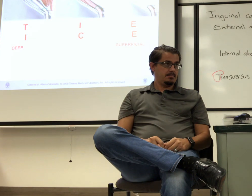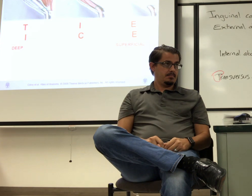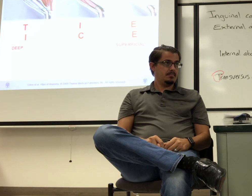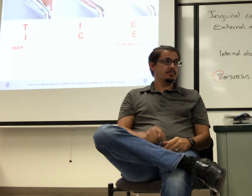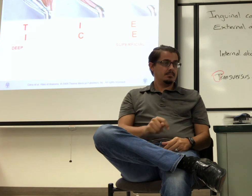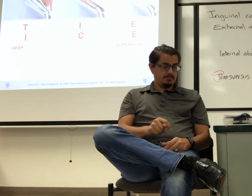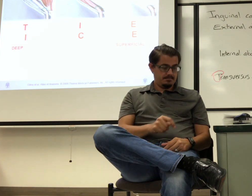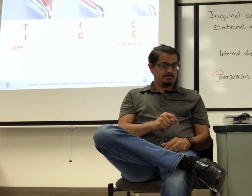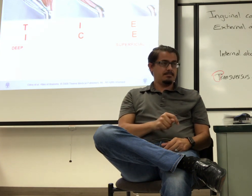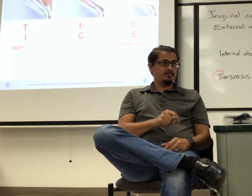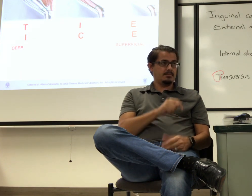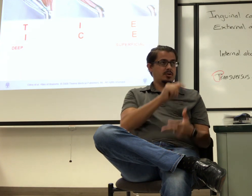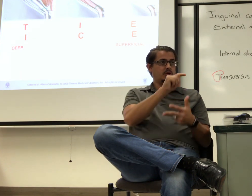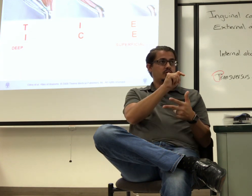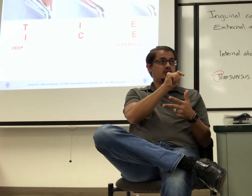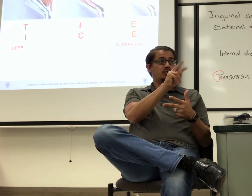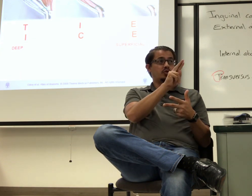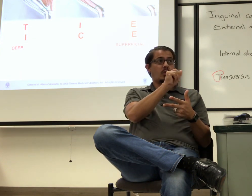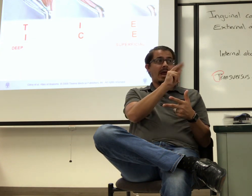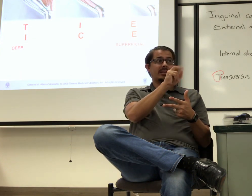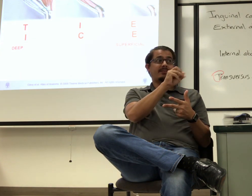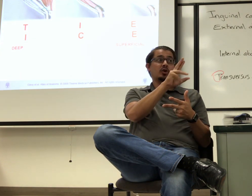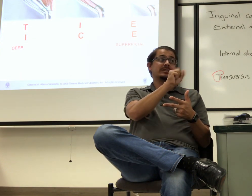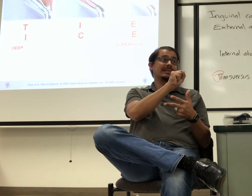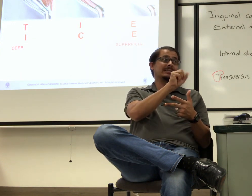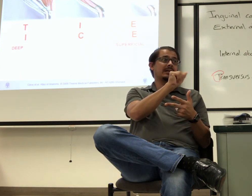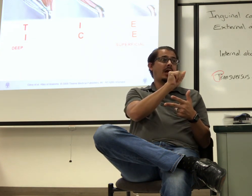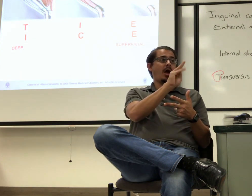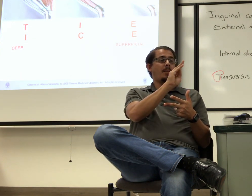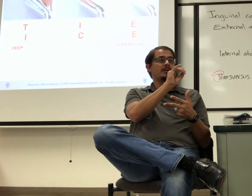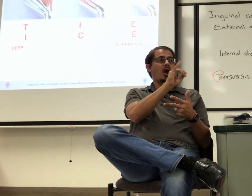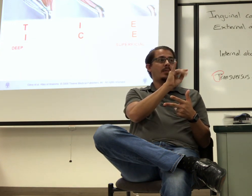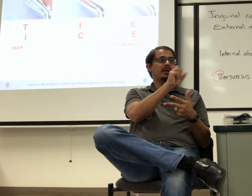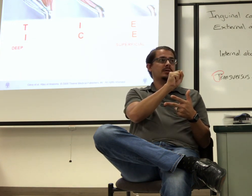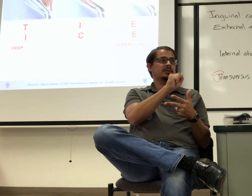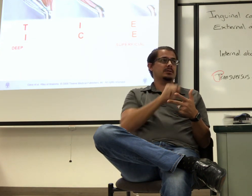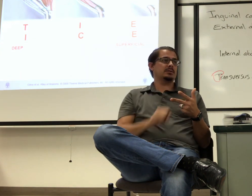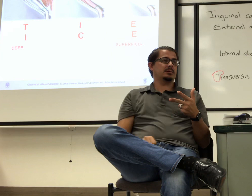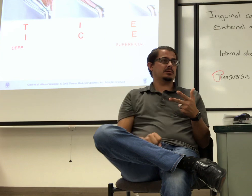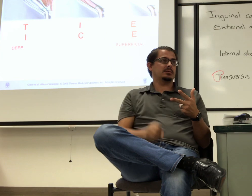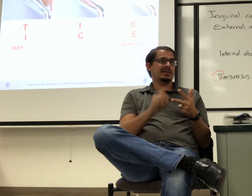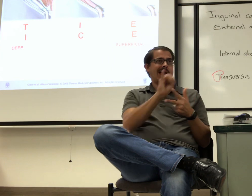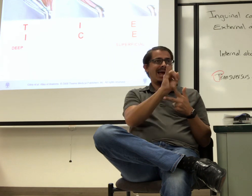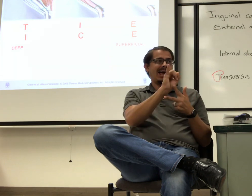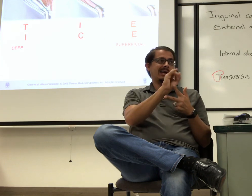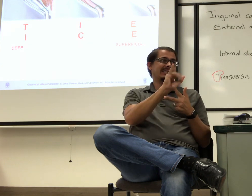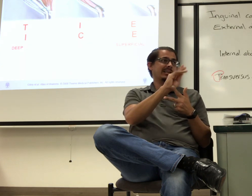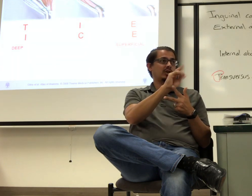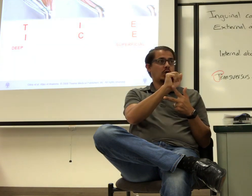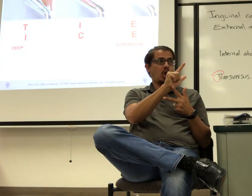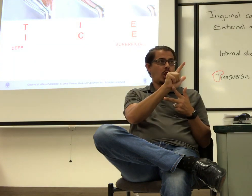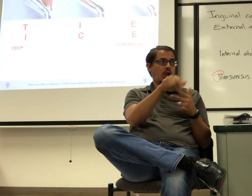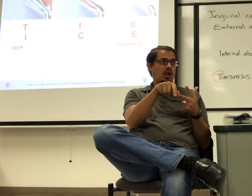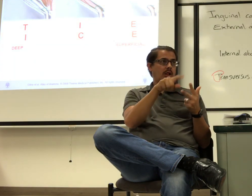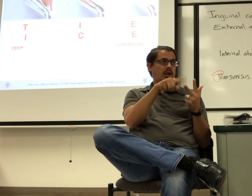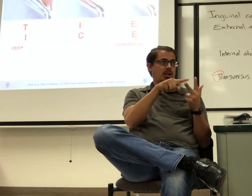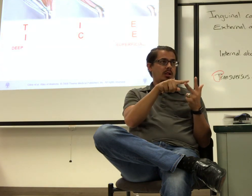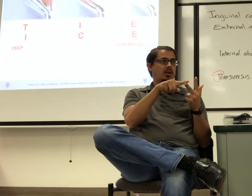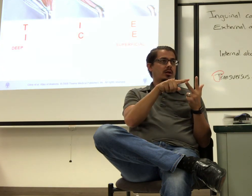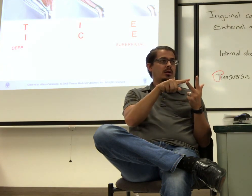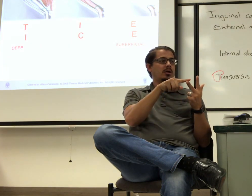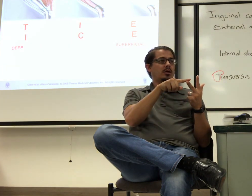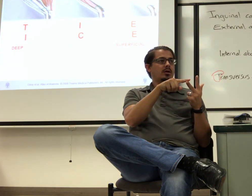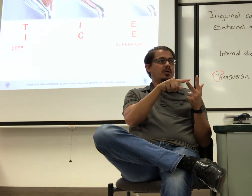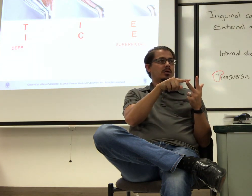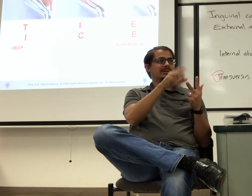is transversus abdominis, and I guess my I is, you know, the internal spermatic fascia, and then